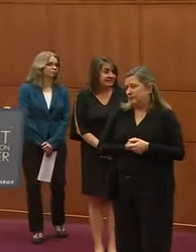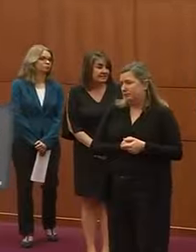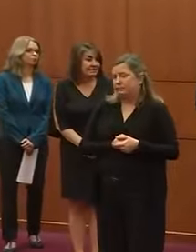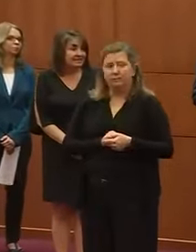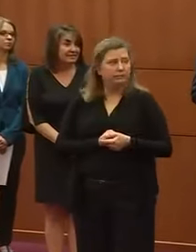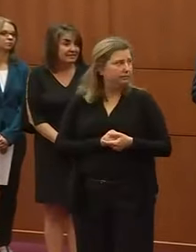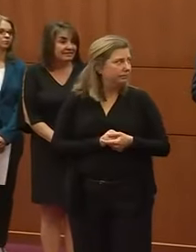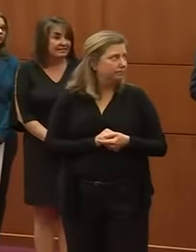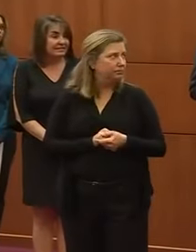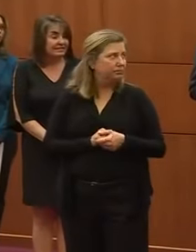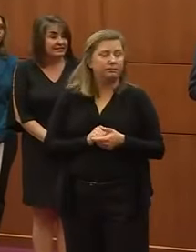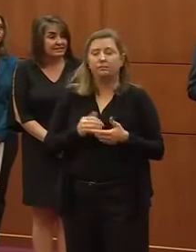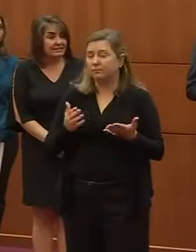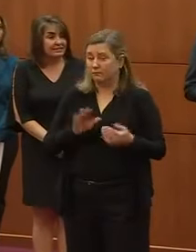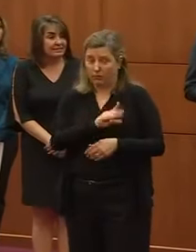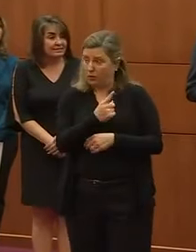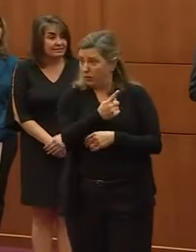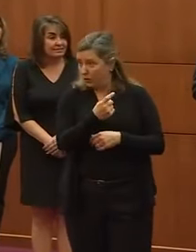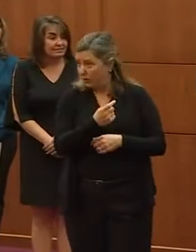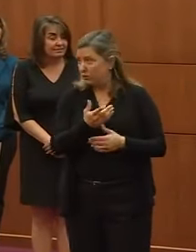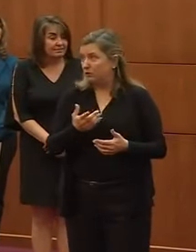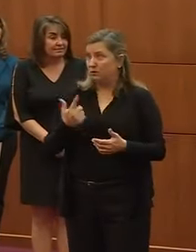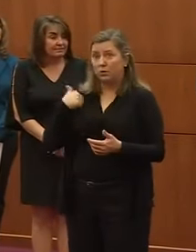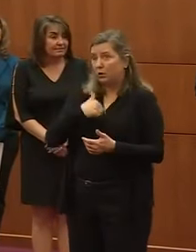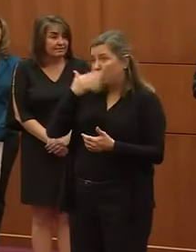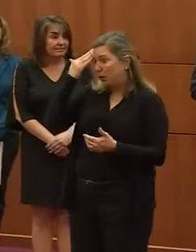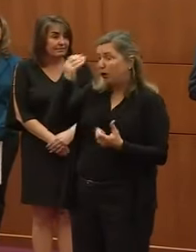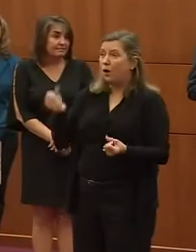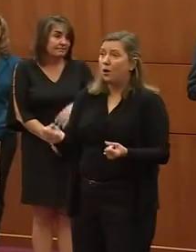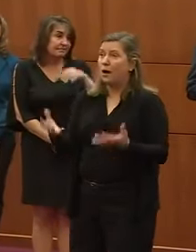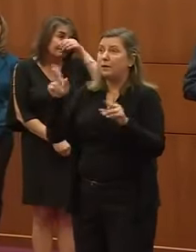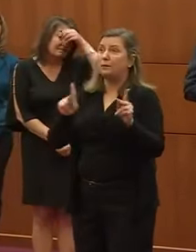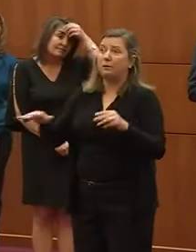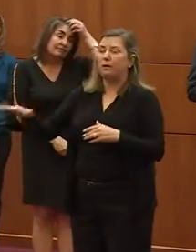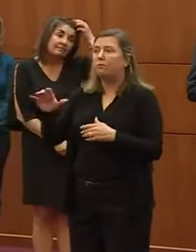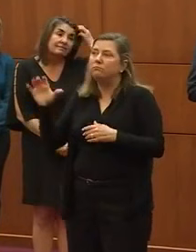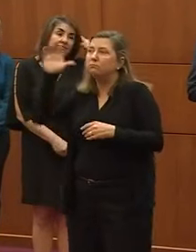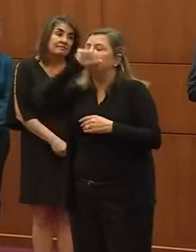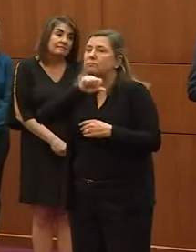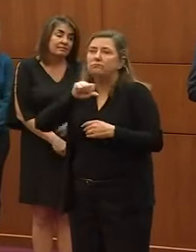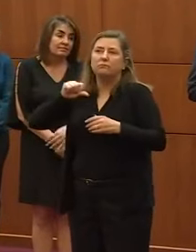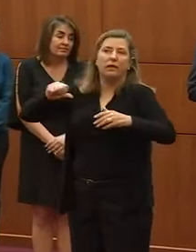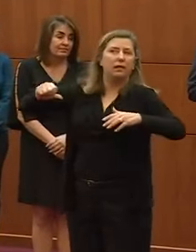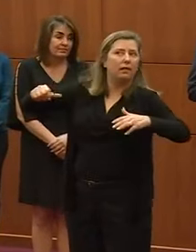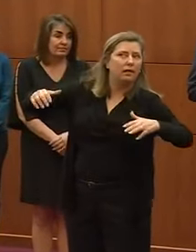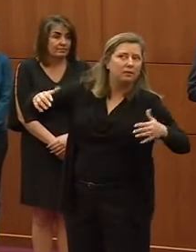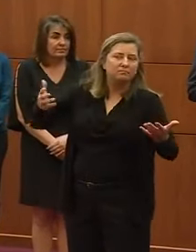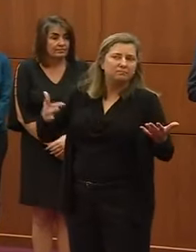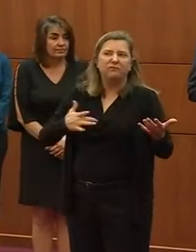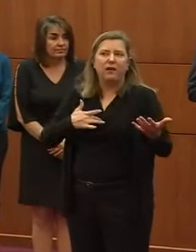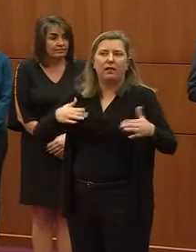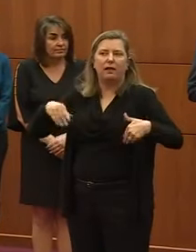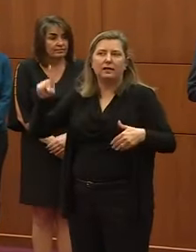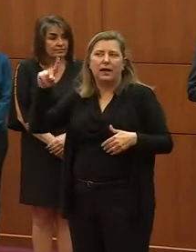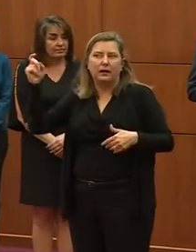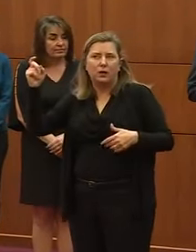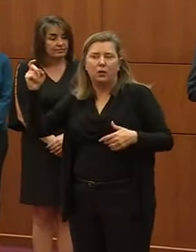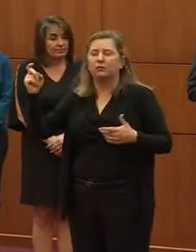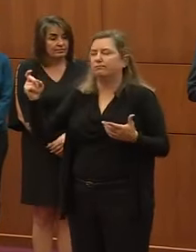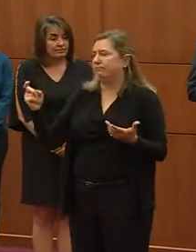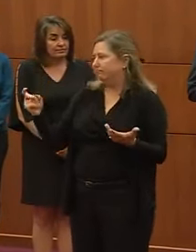So the question is, do we know how many cases or estimate might be undiagnosed? We don't know that at